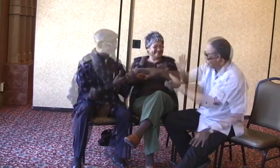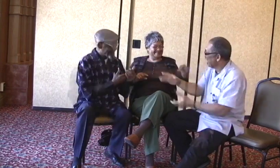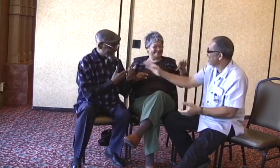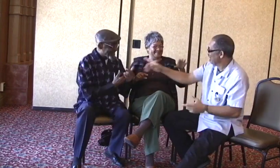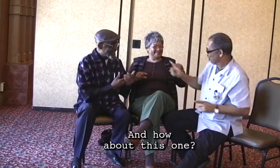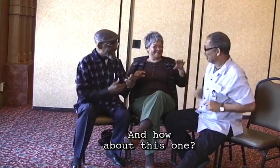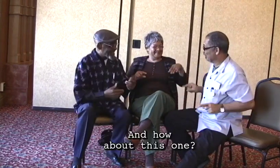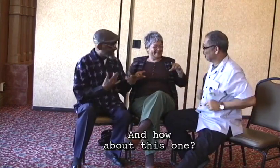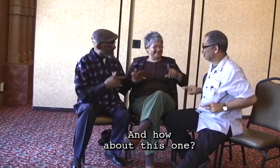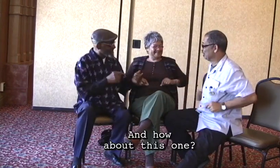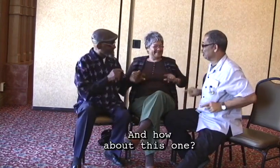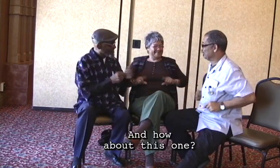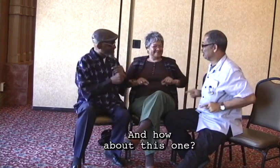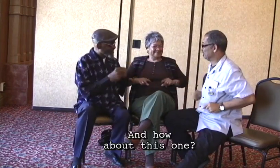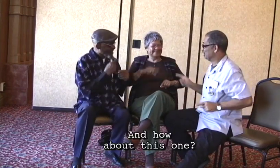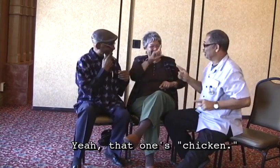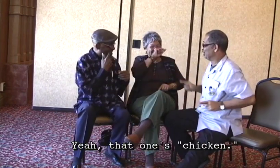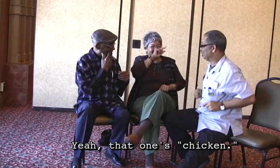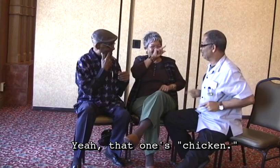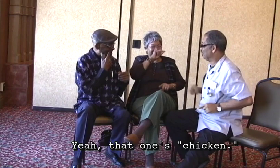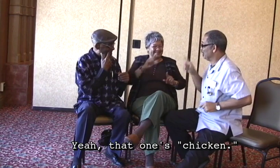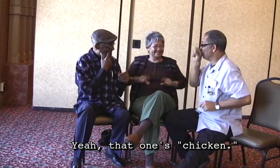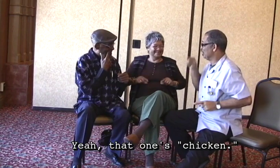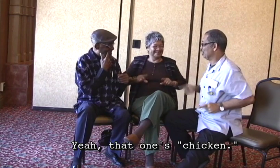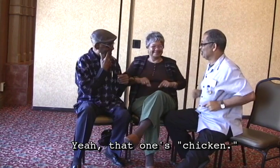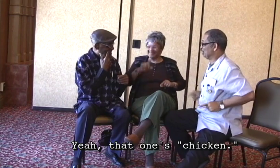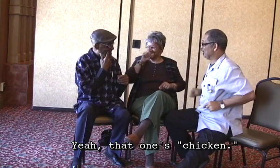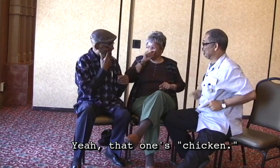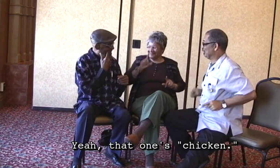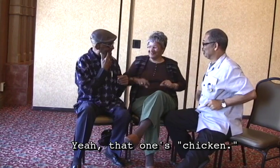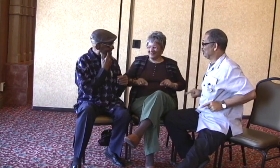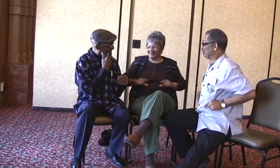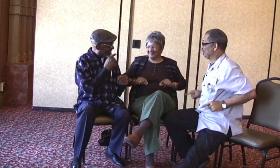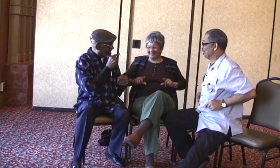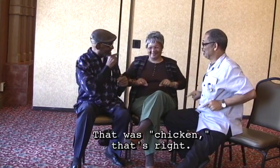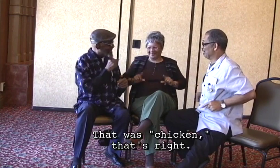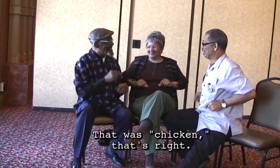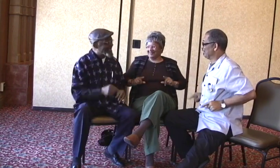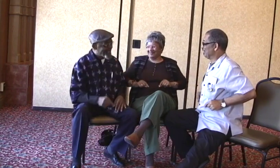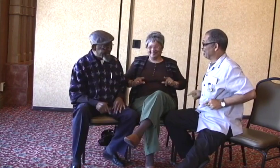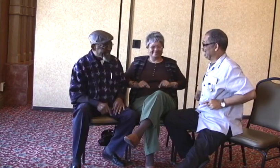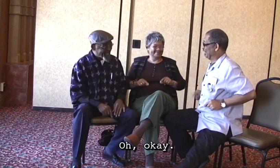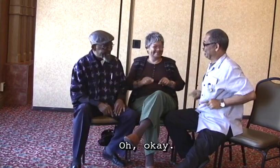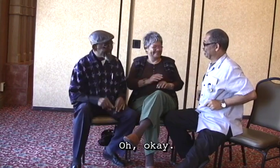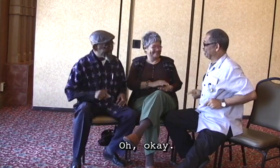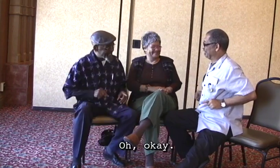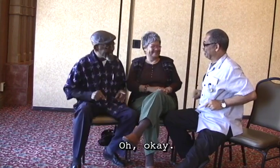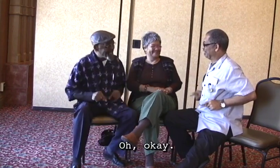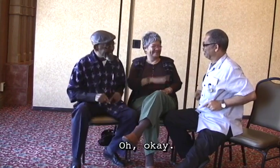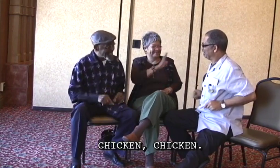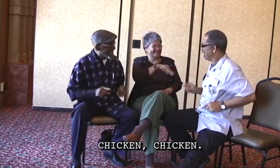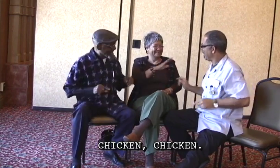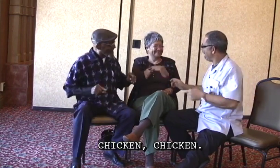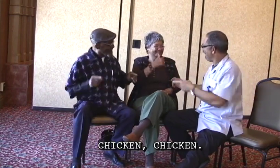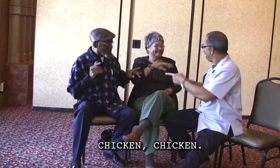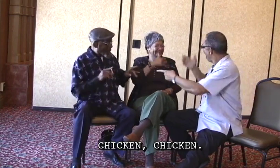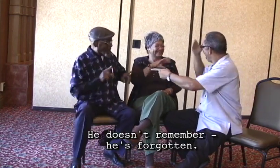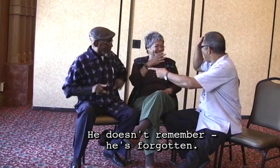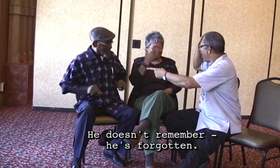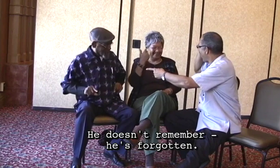How about this one? Yeah, that one's chicken. That was chicken. That's right. Oh, okay. All right, chicken. He doesn't remember.